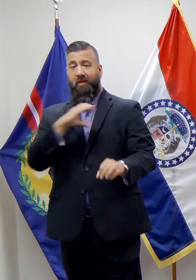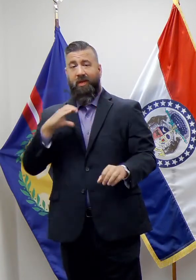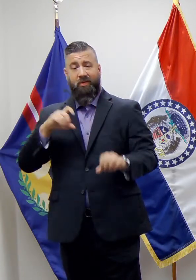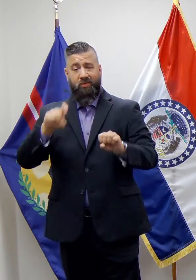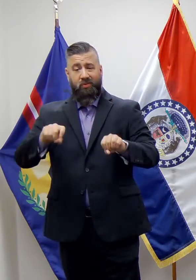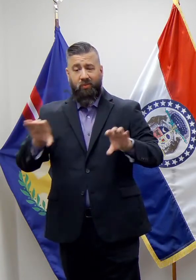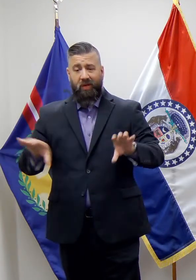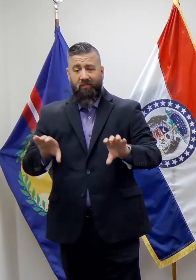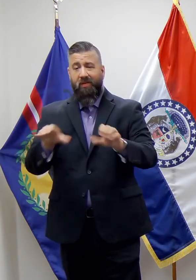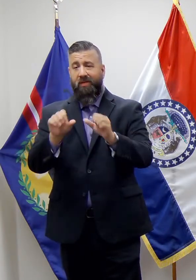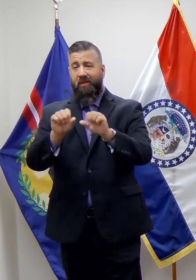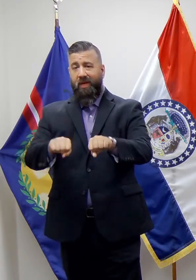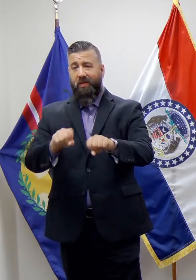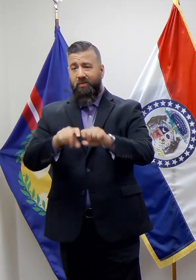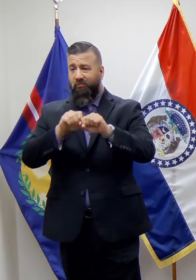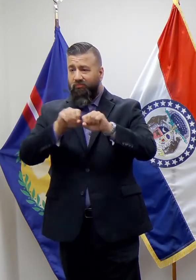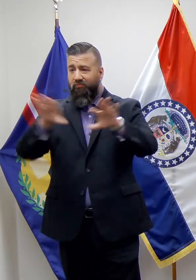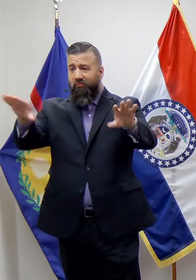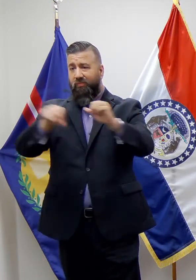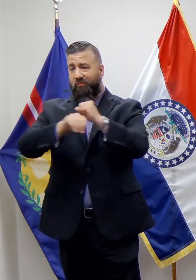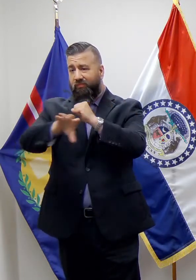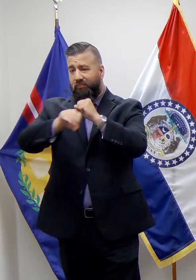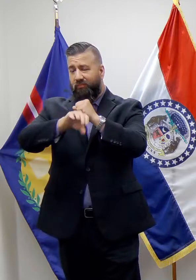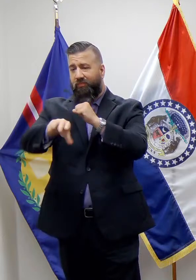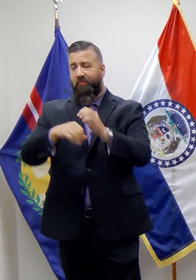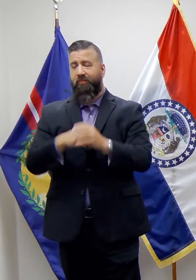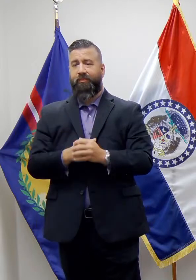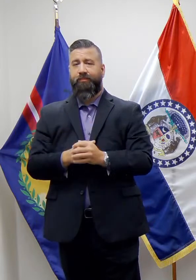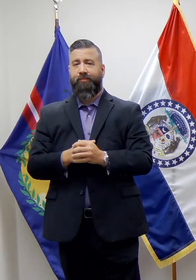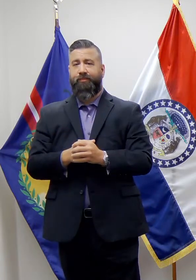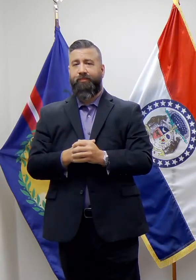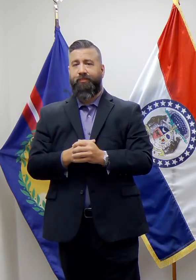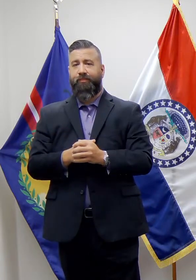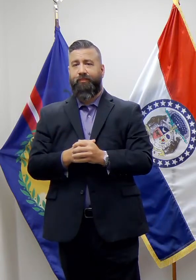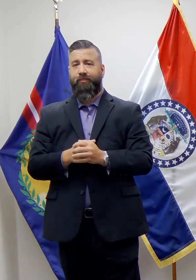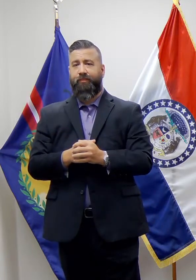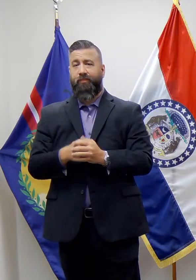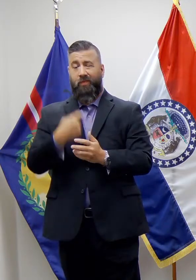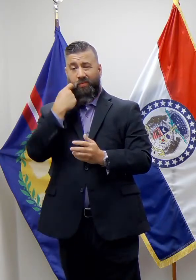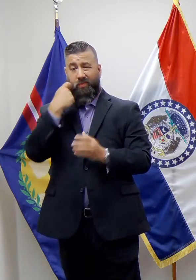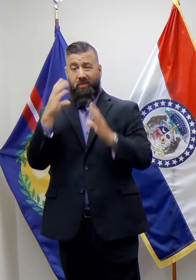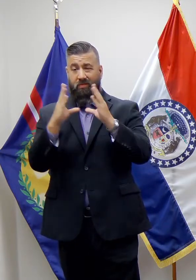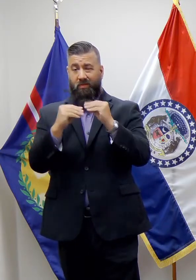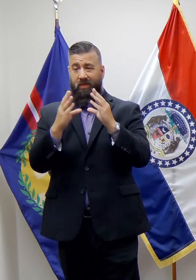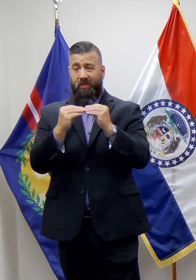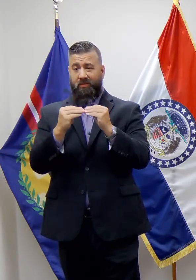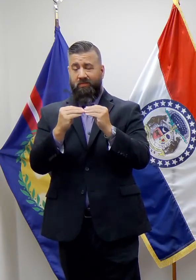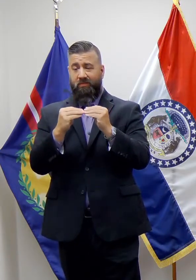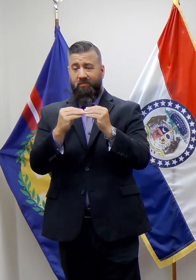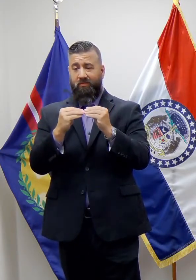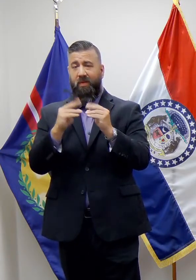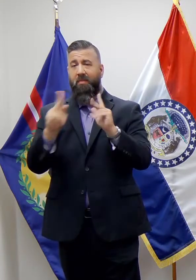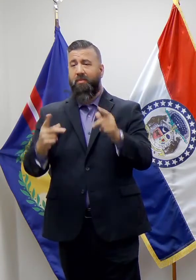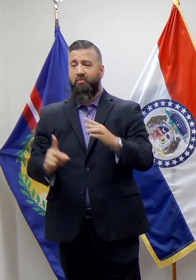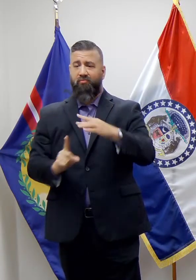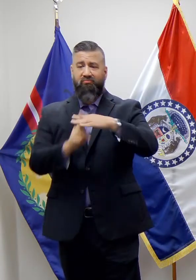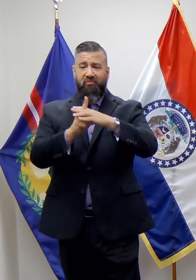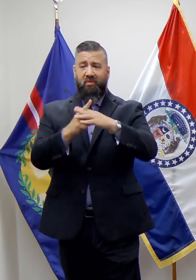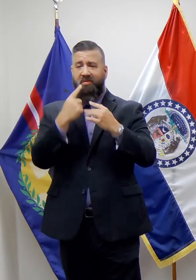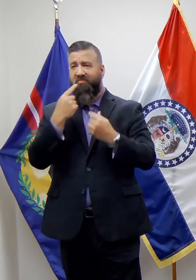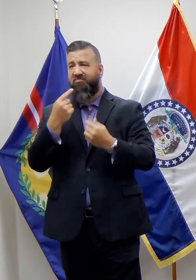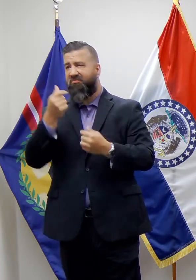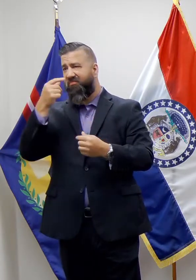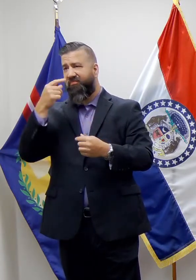get that message across. At its recent meetings, the County Council heard from people who are against masks, vaccines, and most public